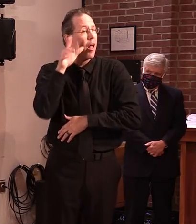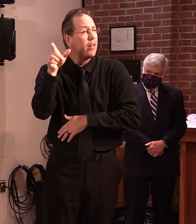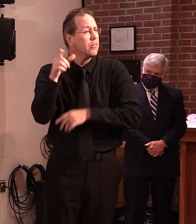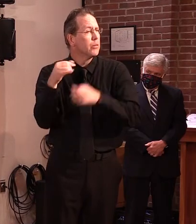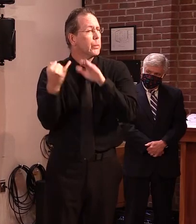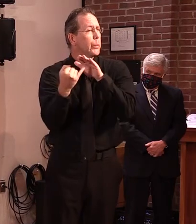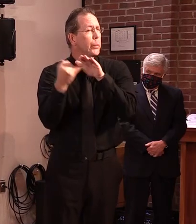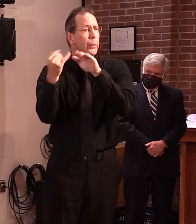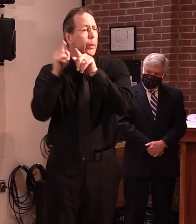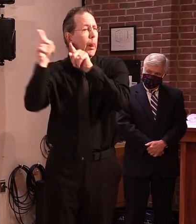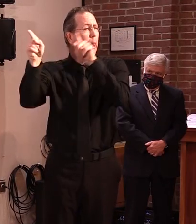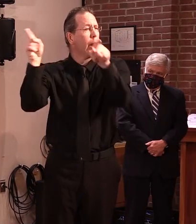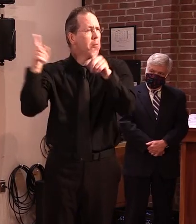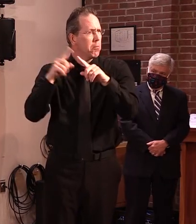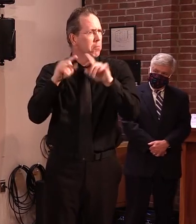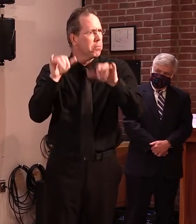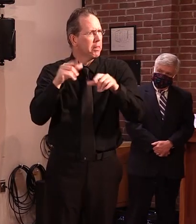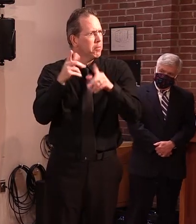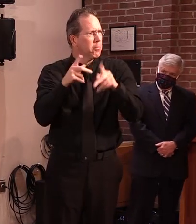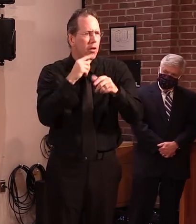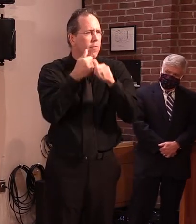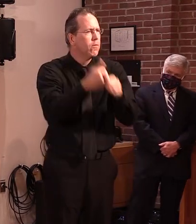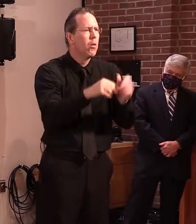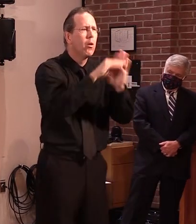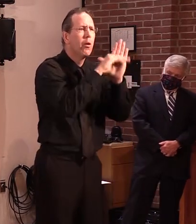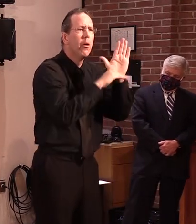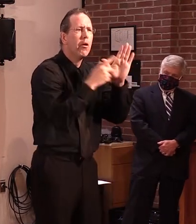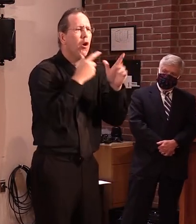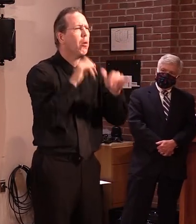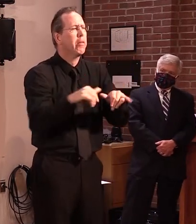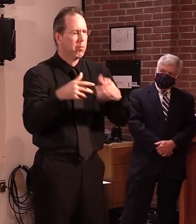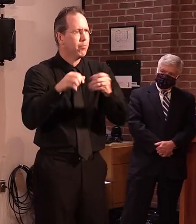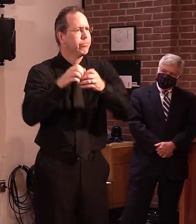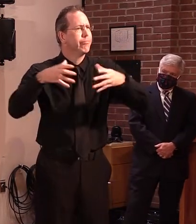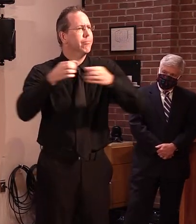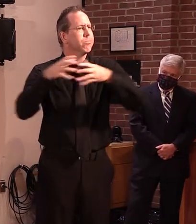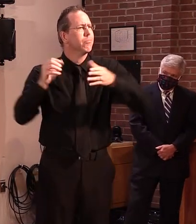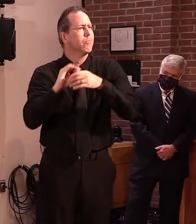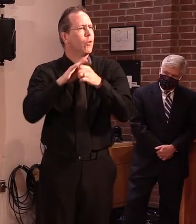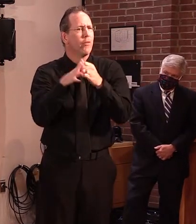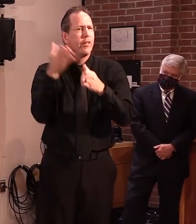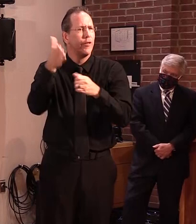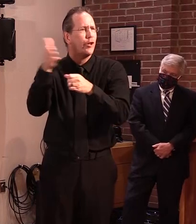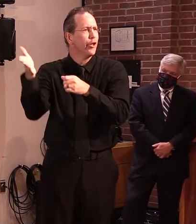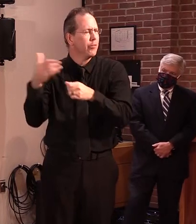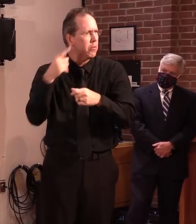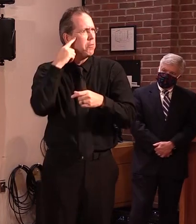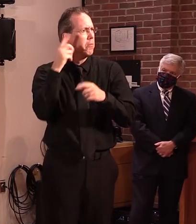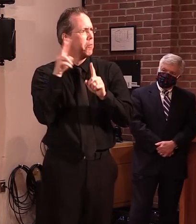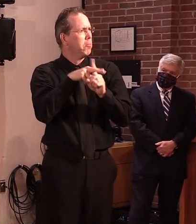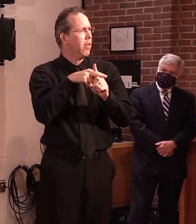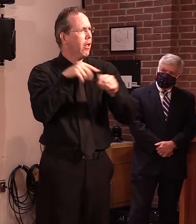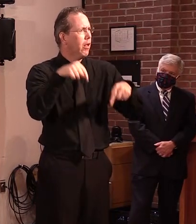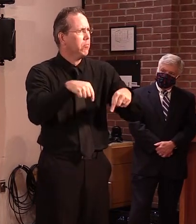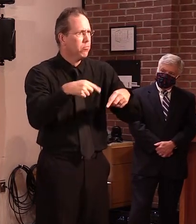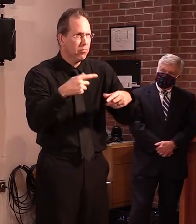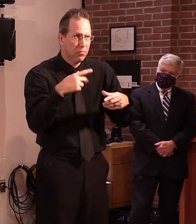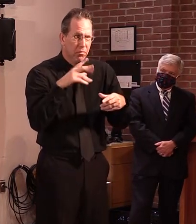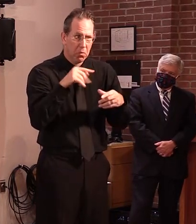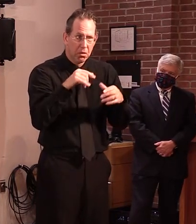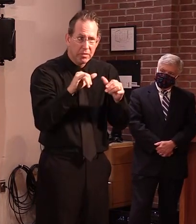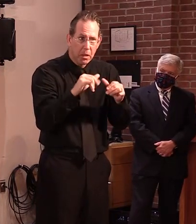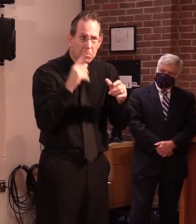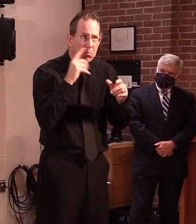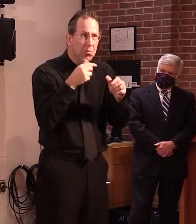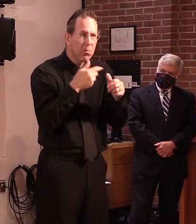believe, more stringent than most. He showed, I think it was last week, the three different models, the European model,